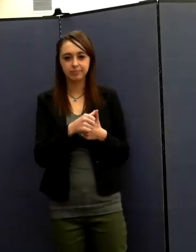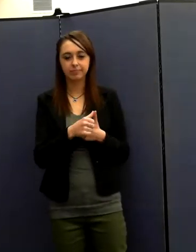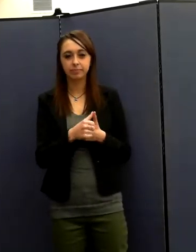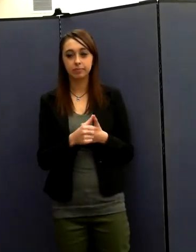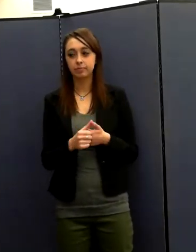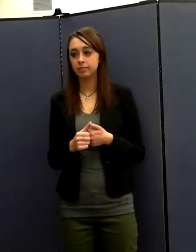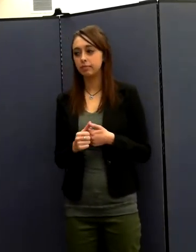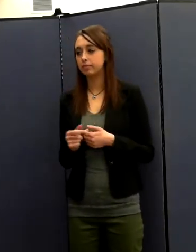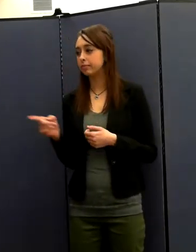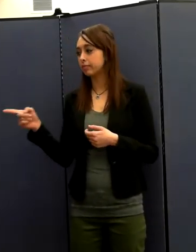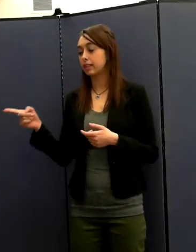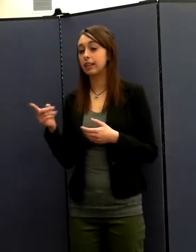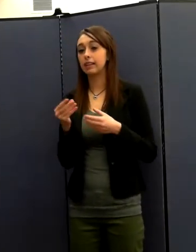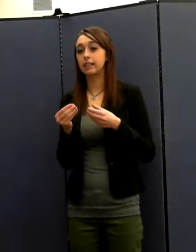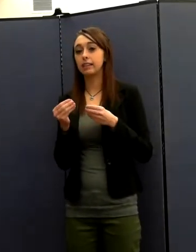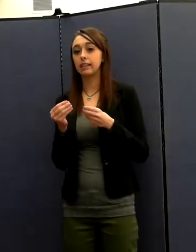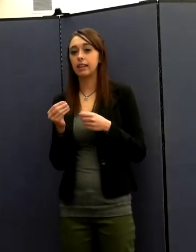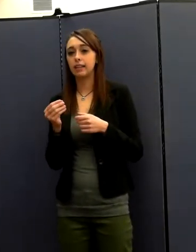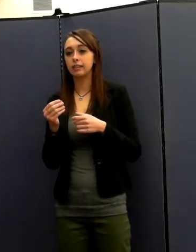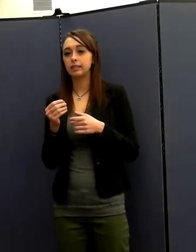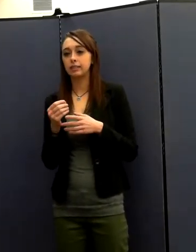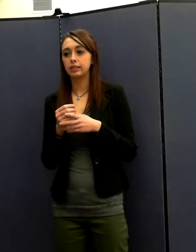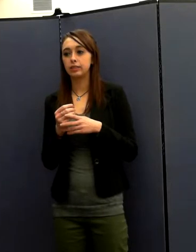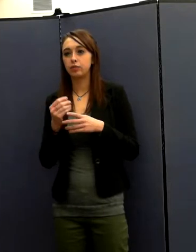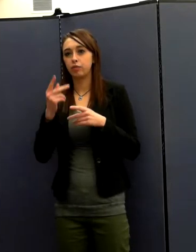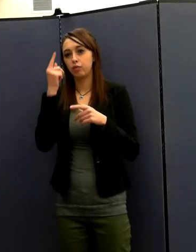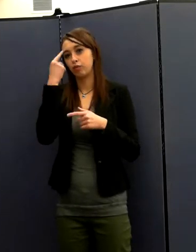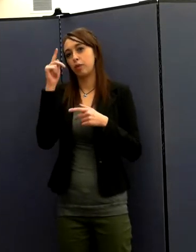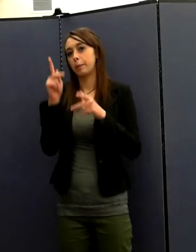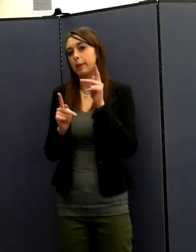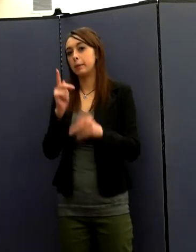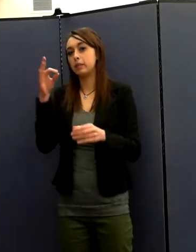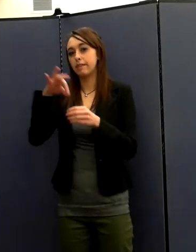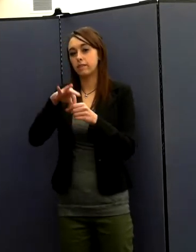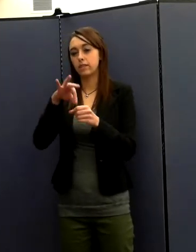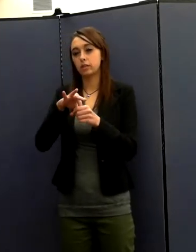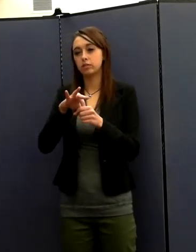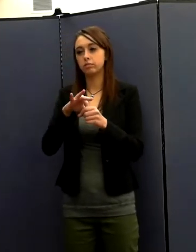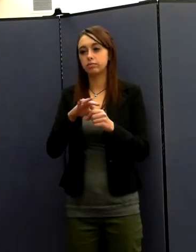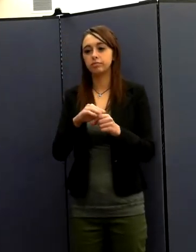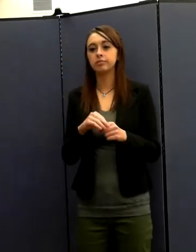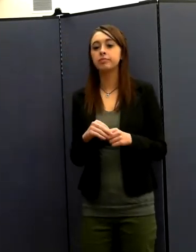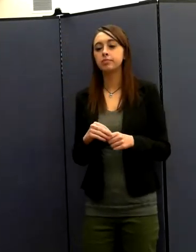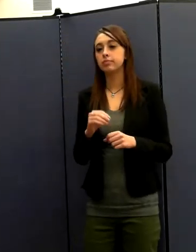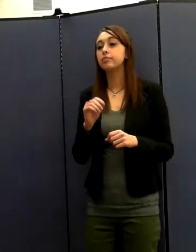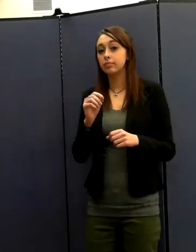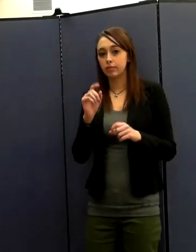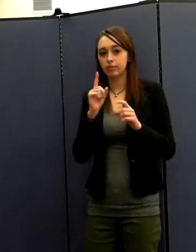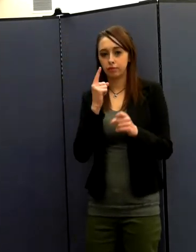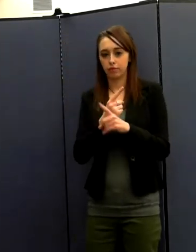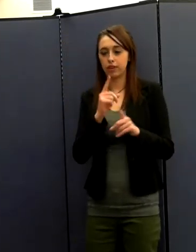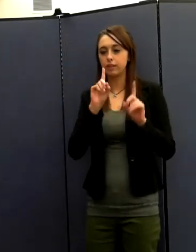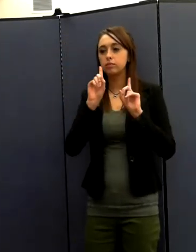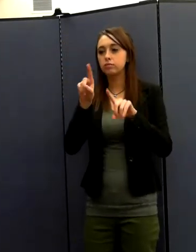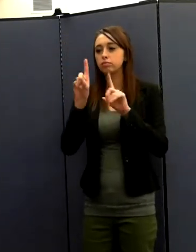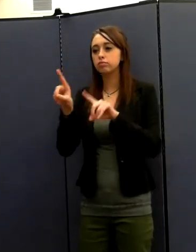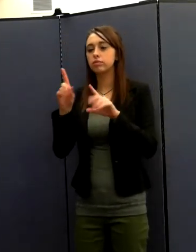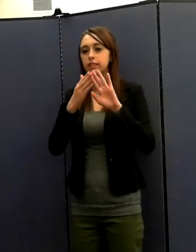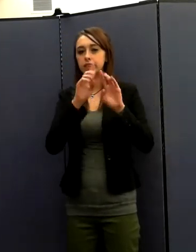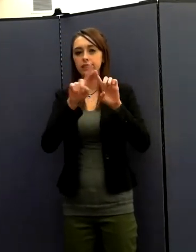to vote. So he goes out to see people, goes off to different towns and cities to see people, and he asks